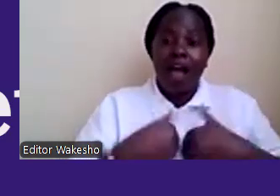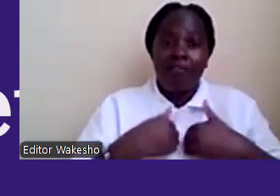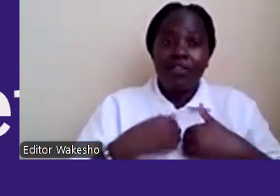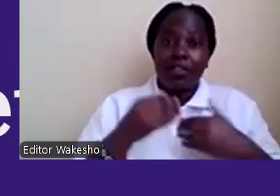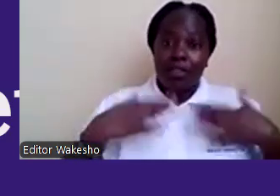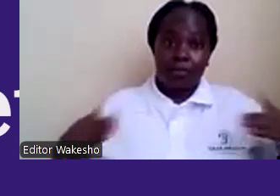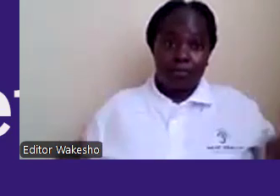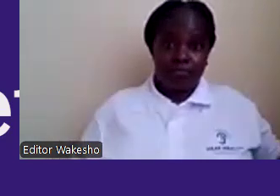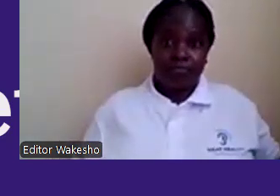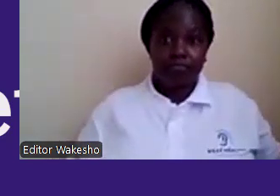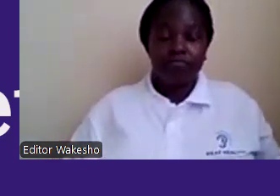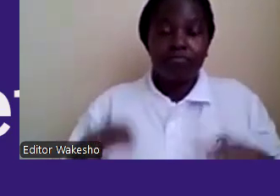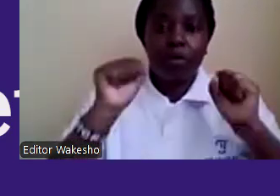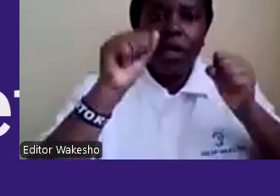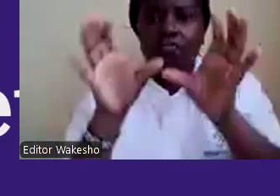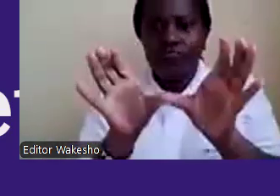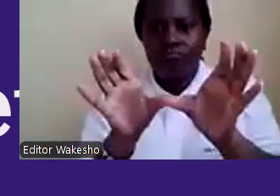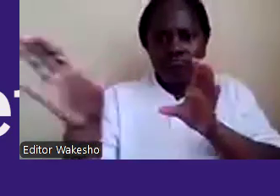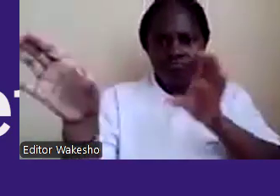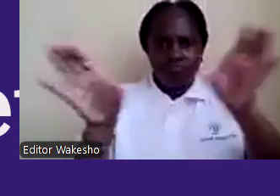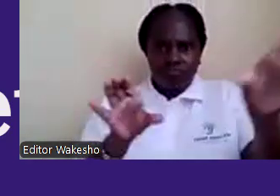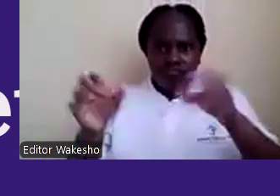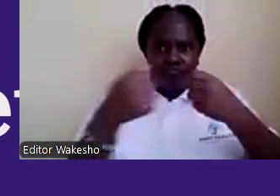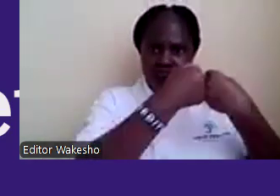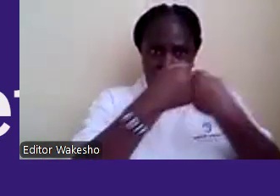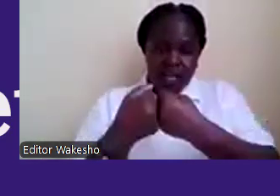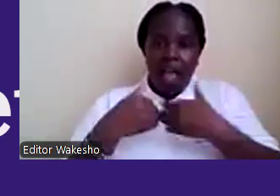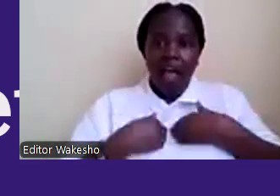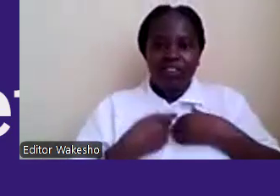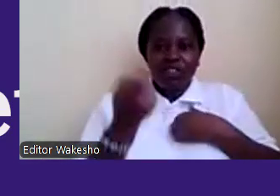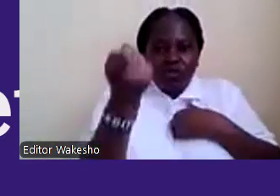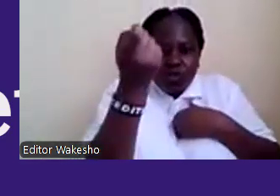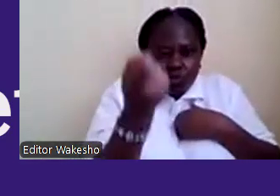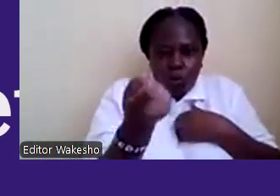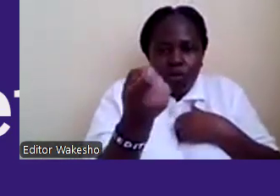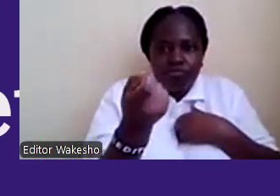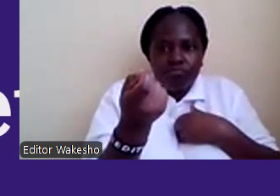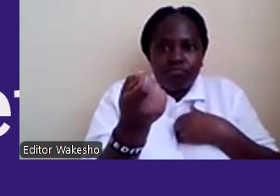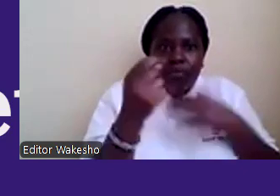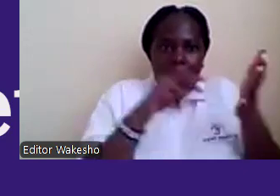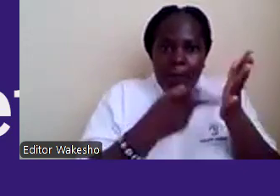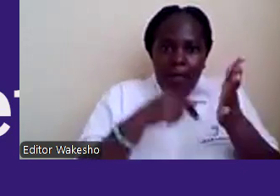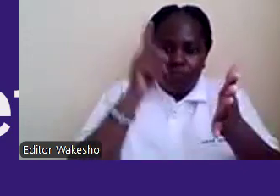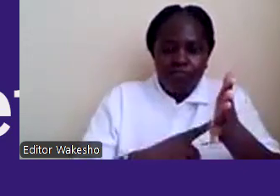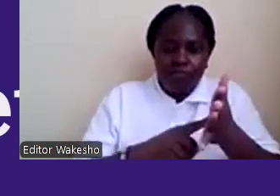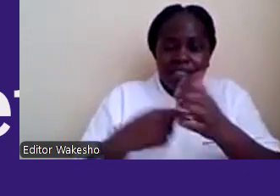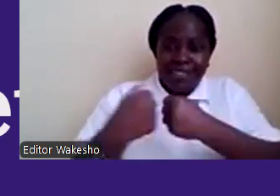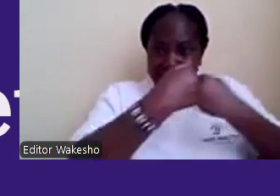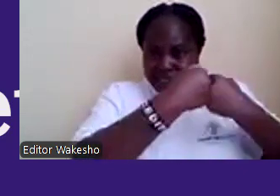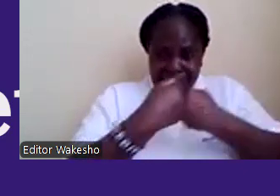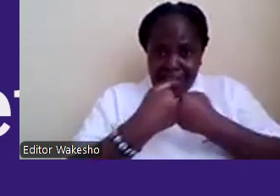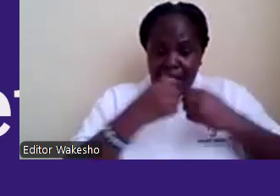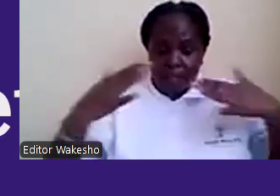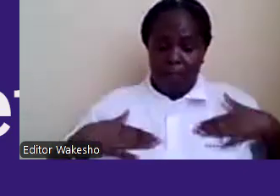we divide complications is we say you can have microvascular, which means the complications in the small vessels,